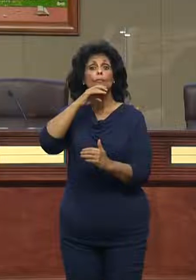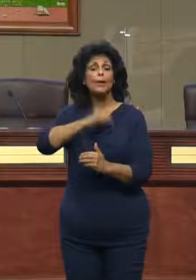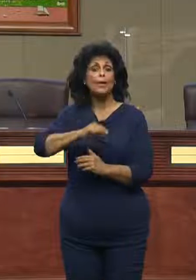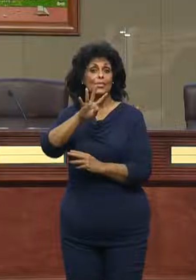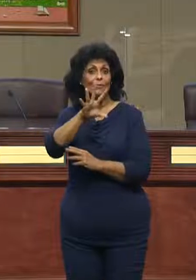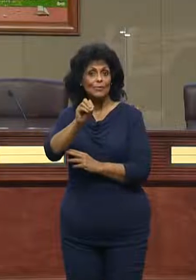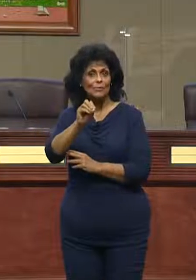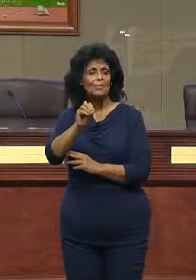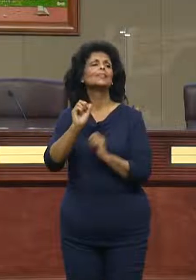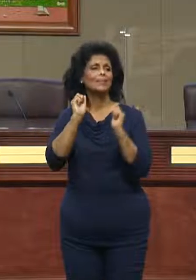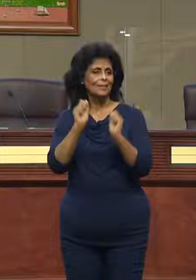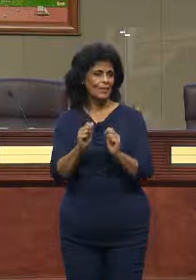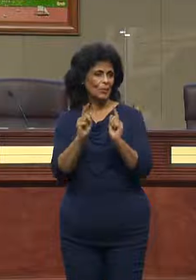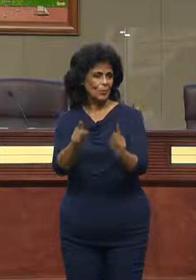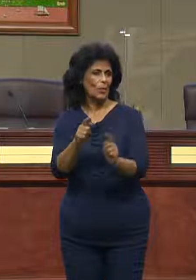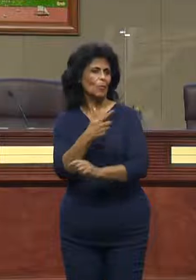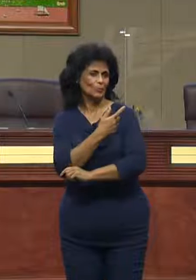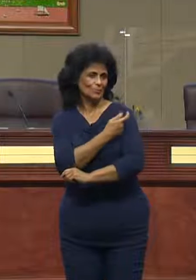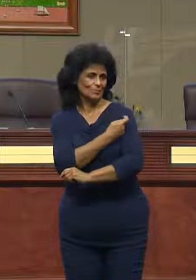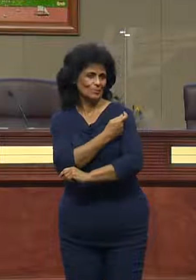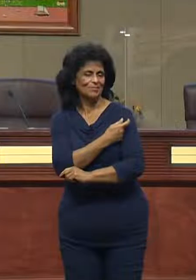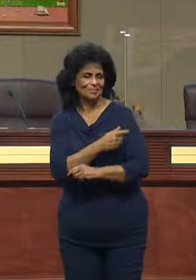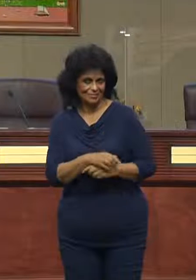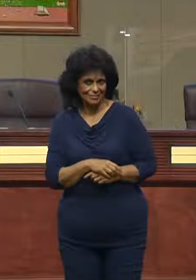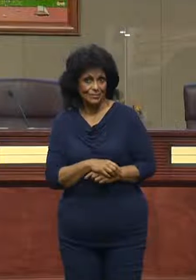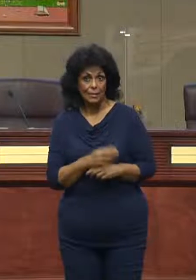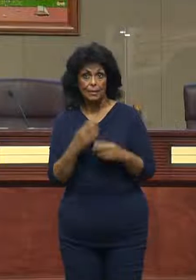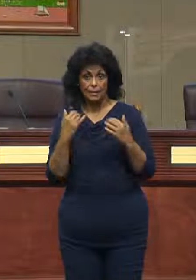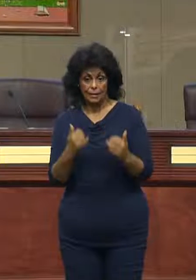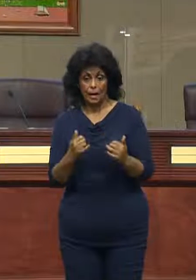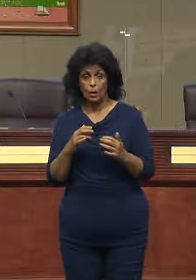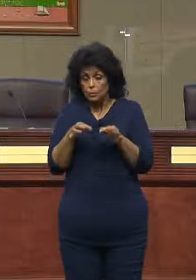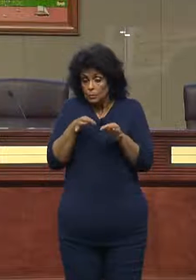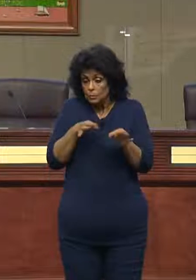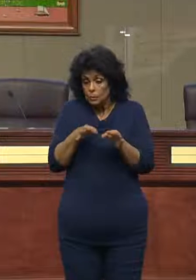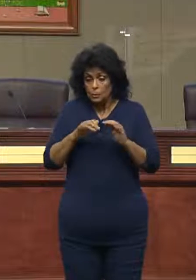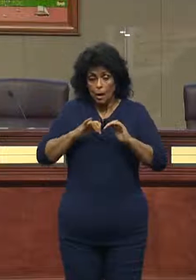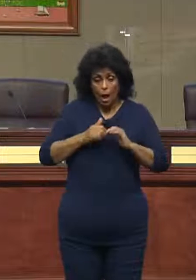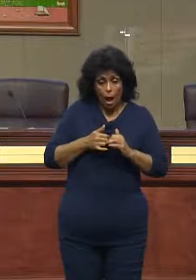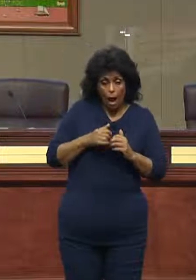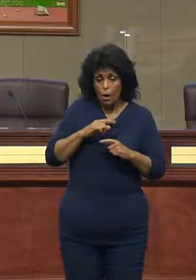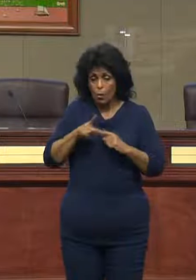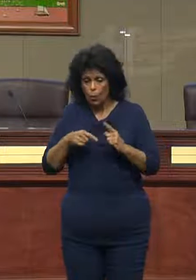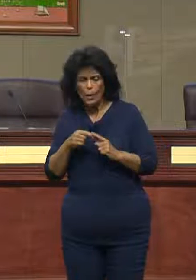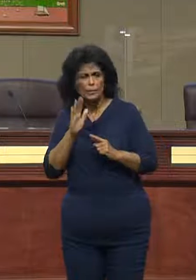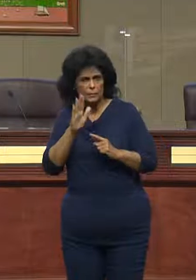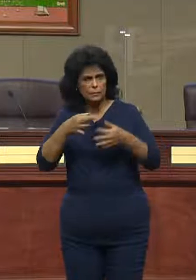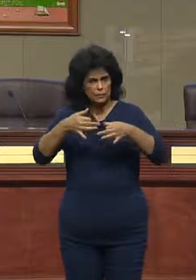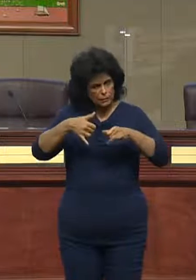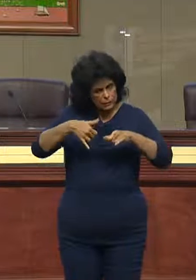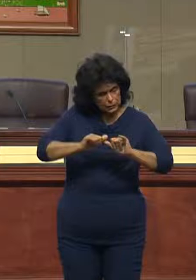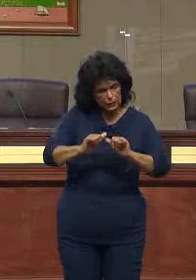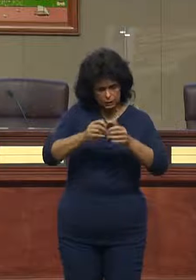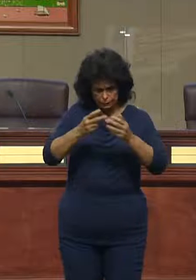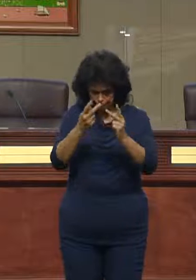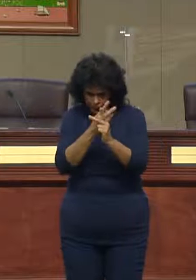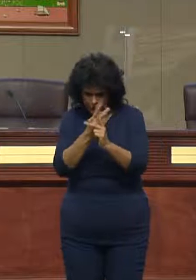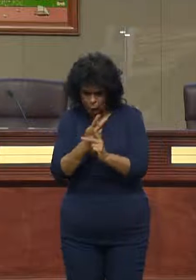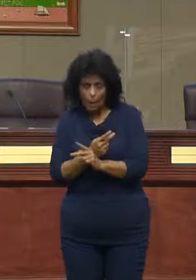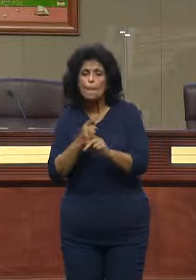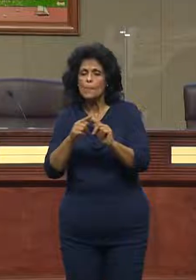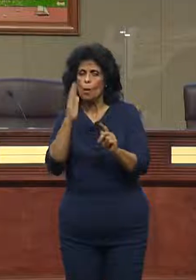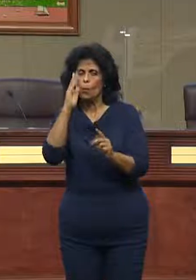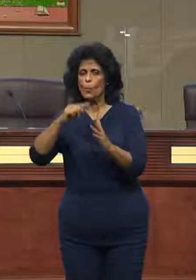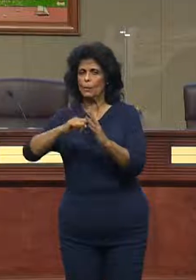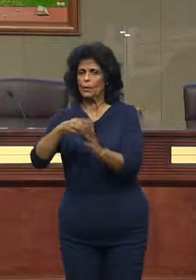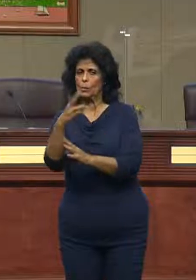Details are still being worked out, but the order will go into effect on Wednesday. That's Wednesday of this week. Our convention center site